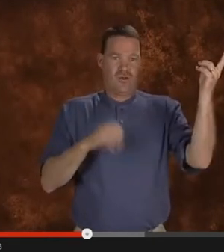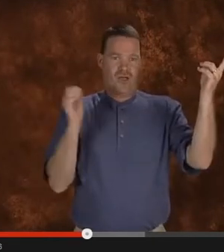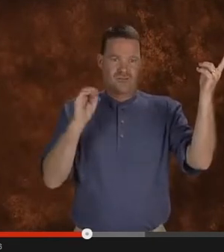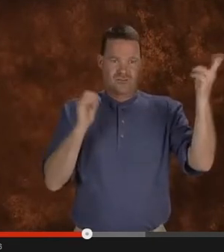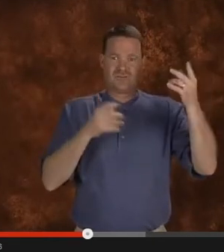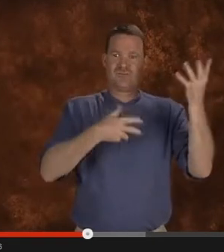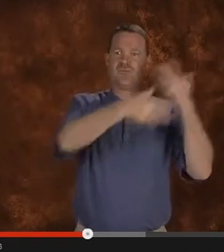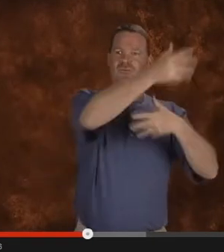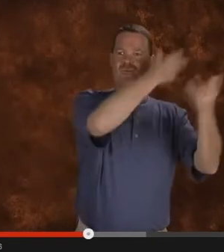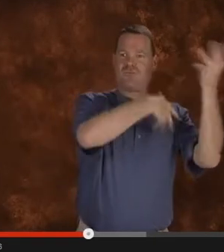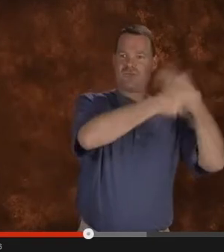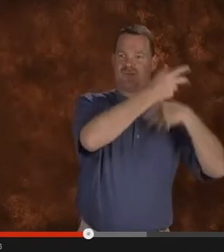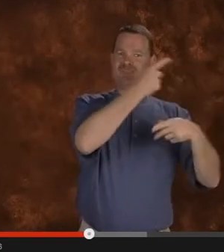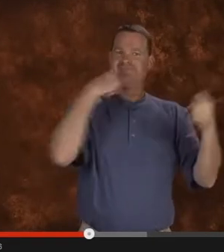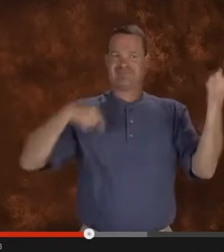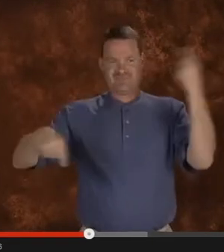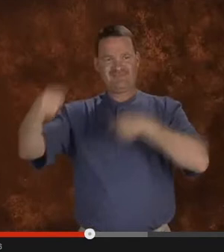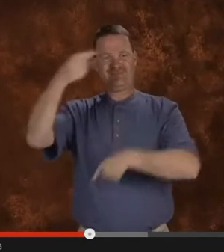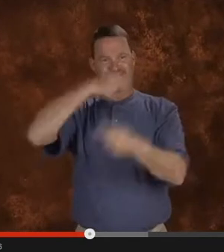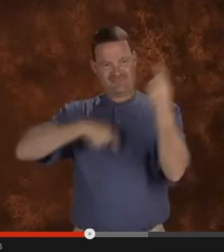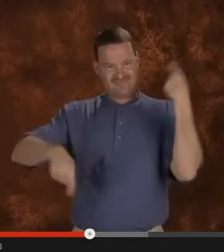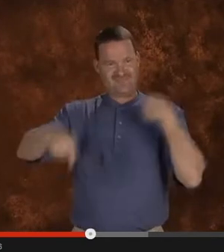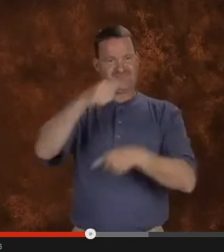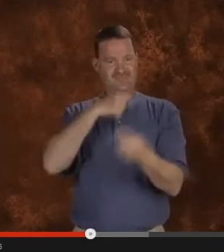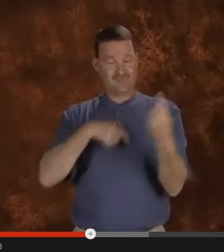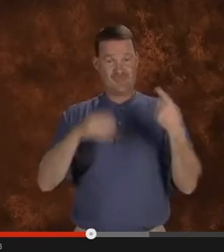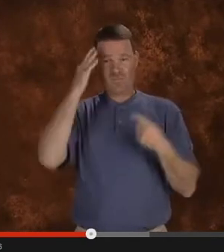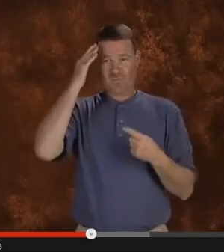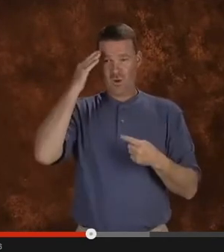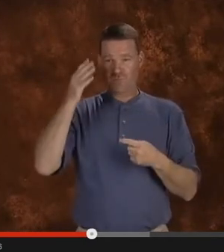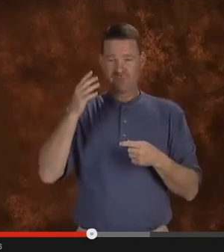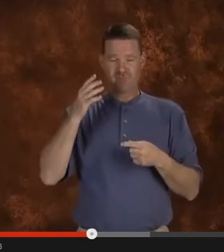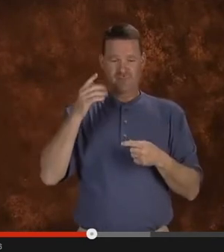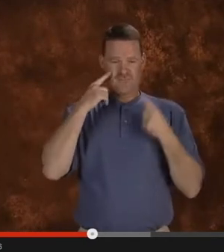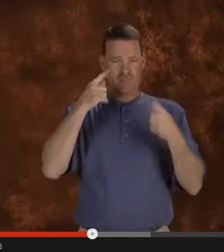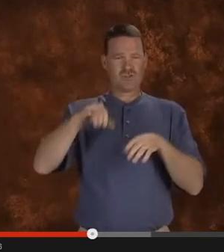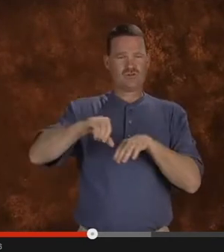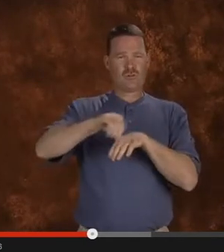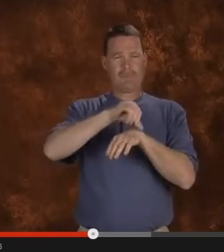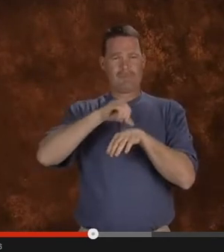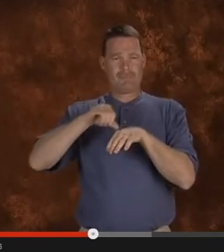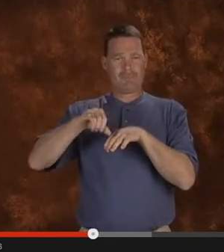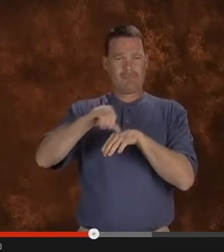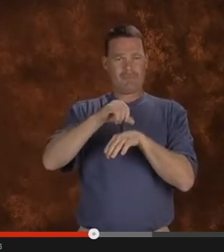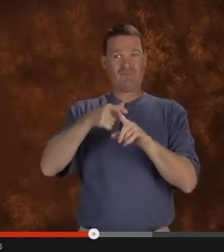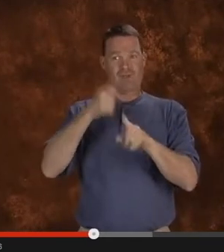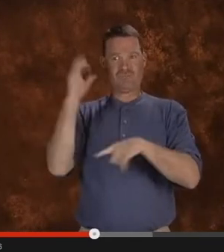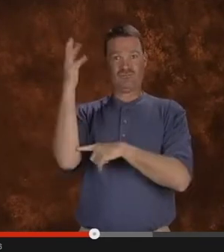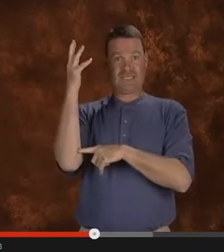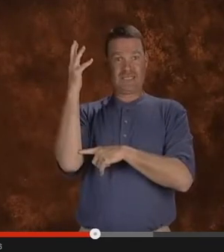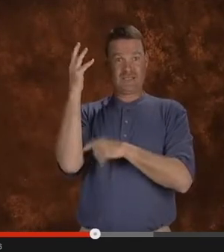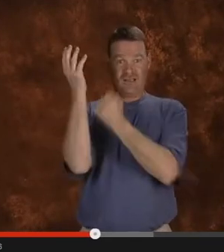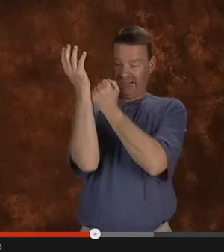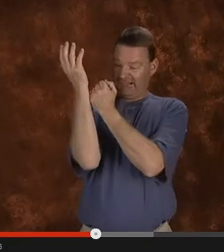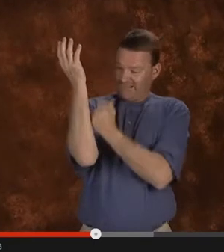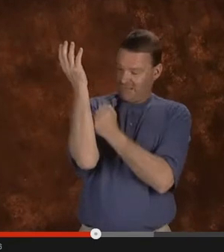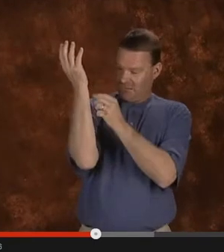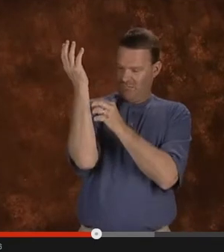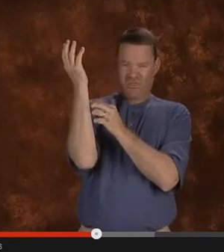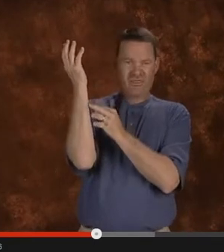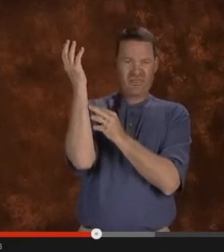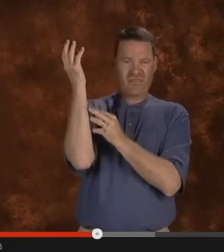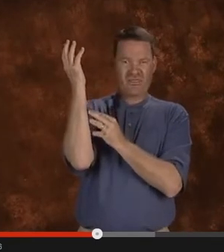it helps the factory run, and then the oxygen goes out in the air. It's a cycle.